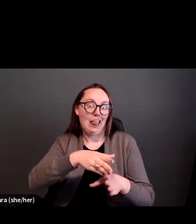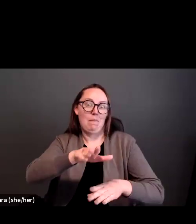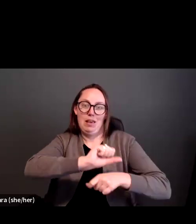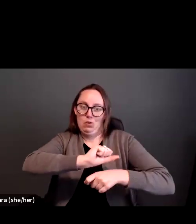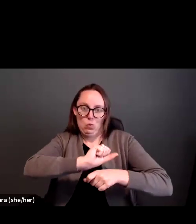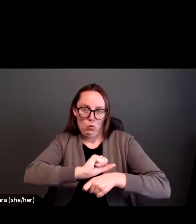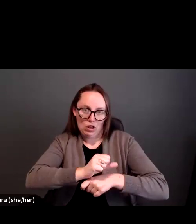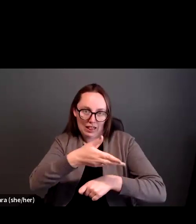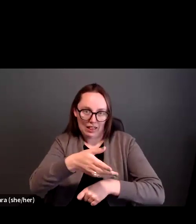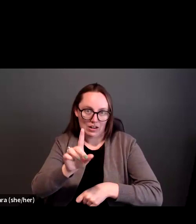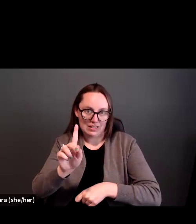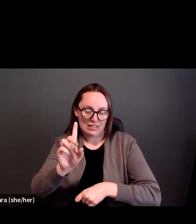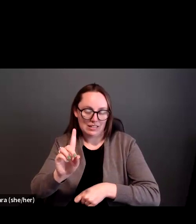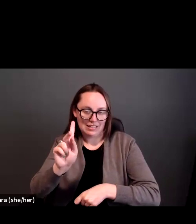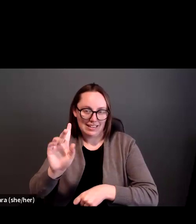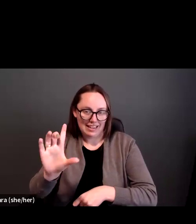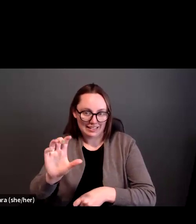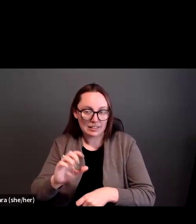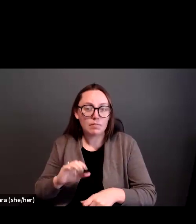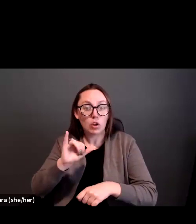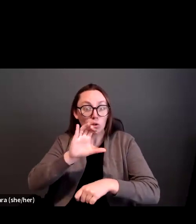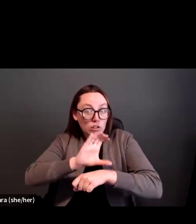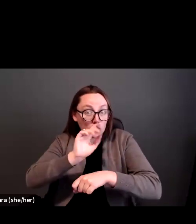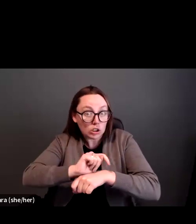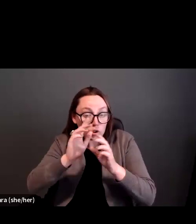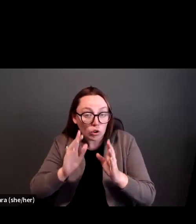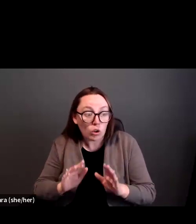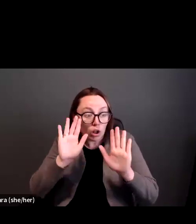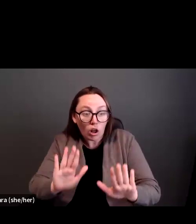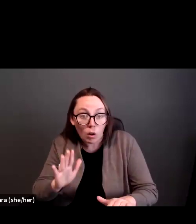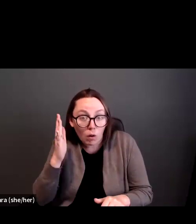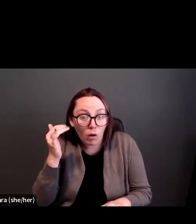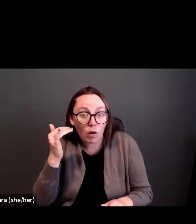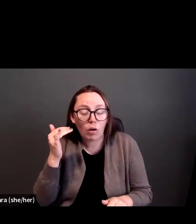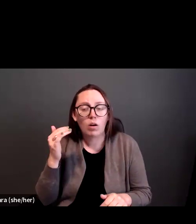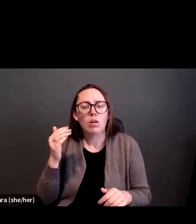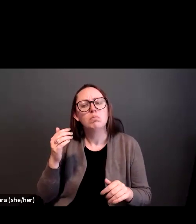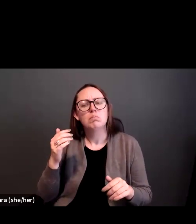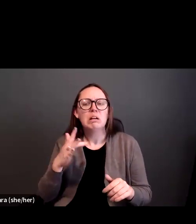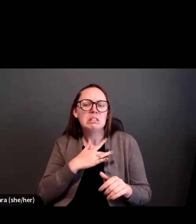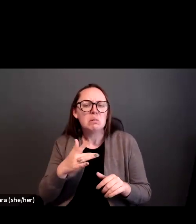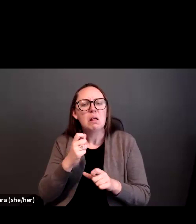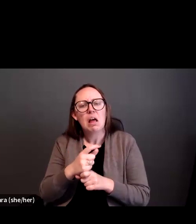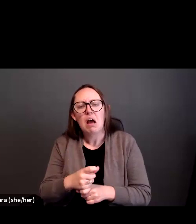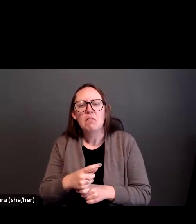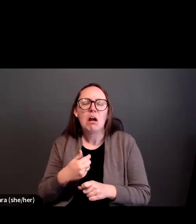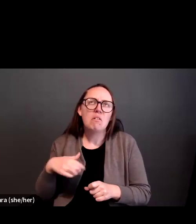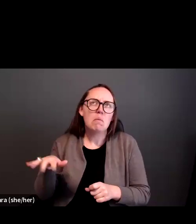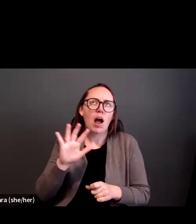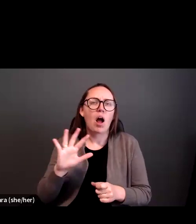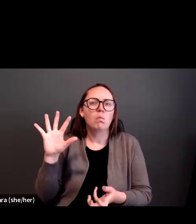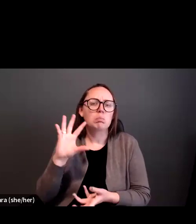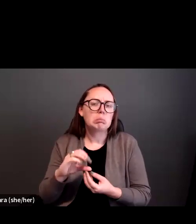about DKC consultants, we have about 12 of them every year, or in any given year, we have about 12,